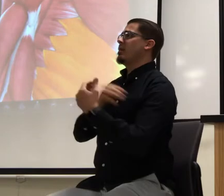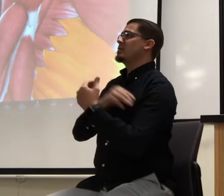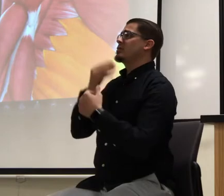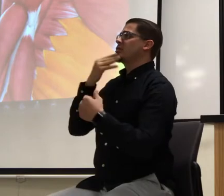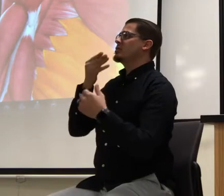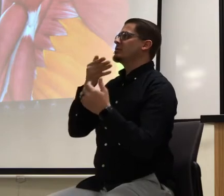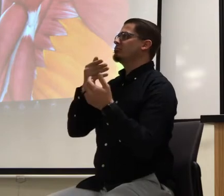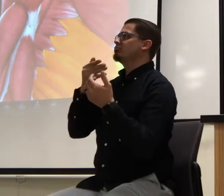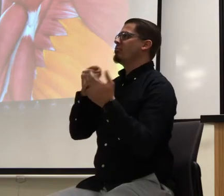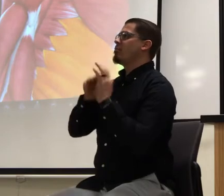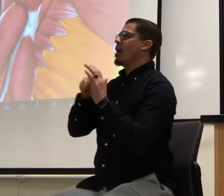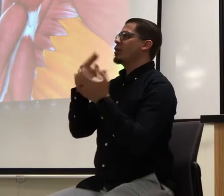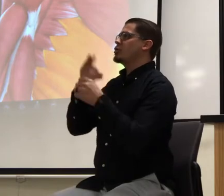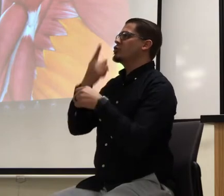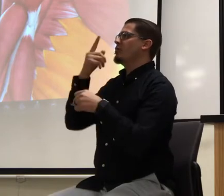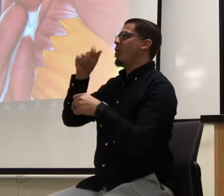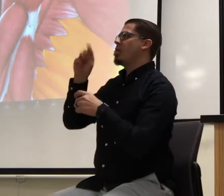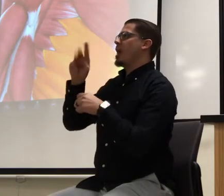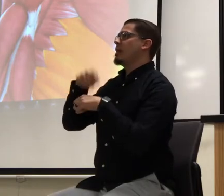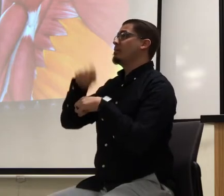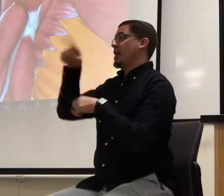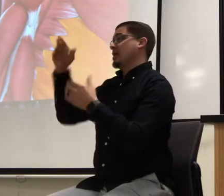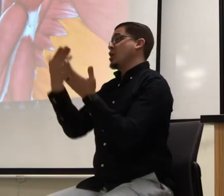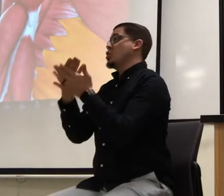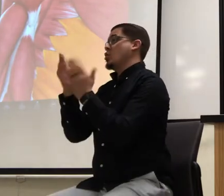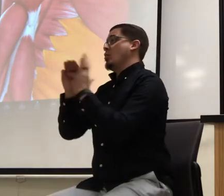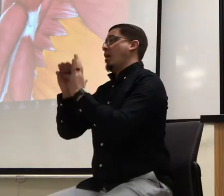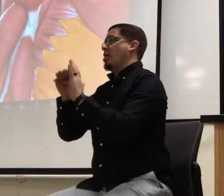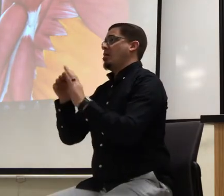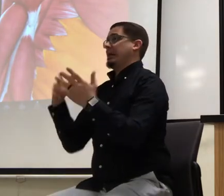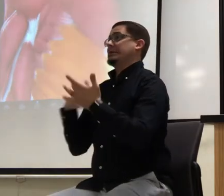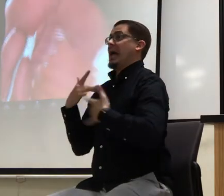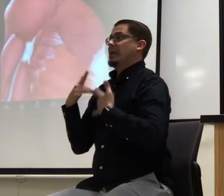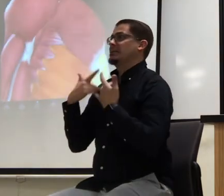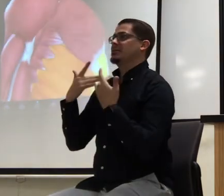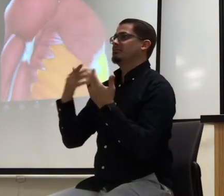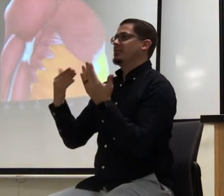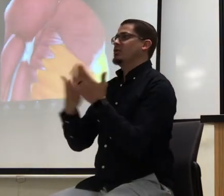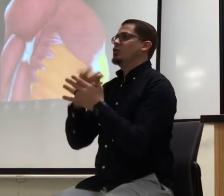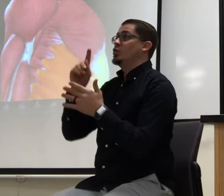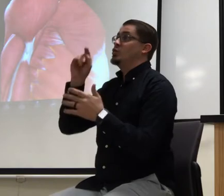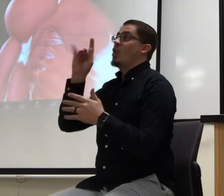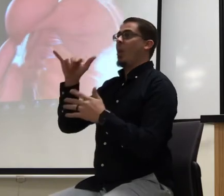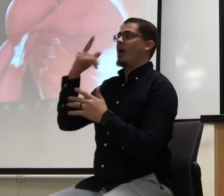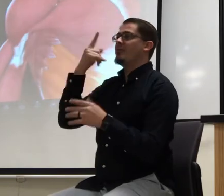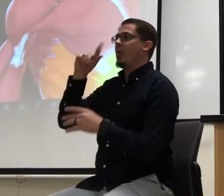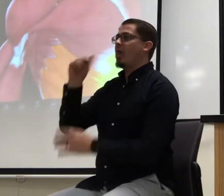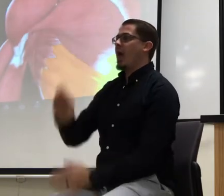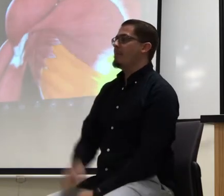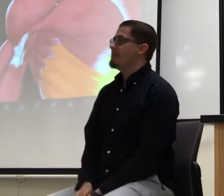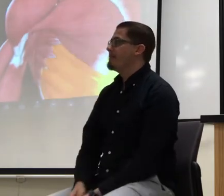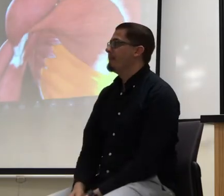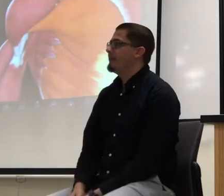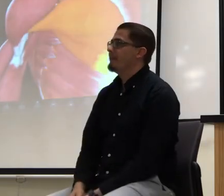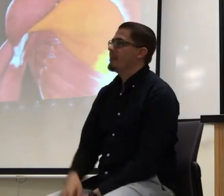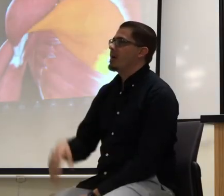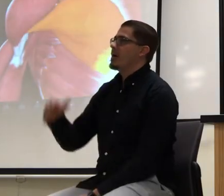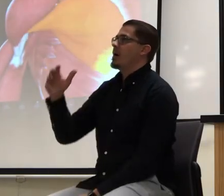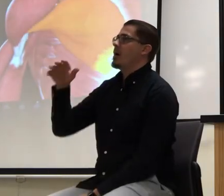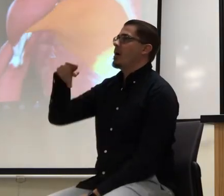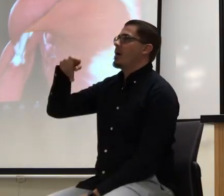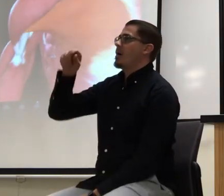but I'm gonna move on. I just want to point out that model. It's a new model. We always get excited about our new toys in the lab. Here's pec